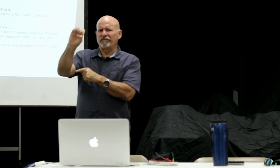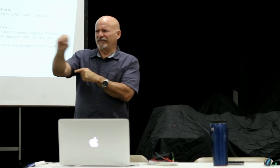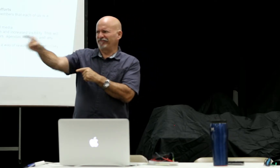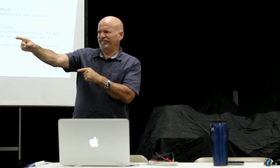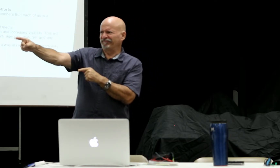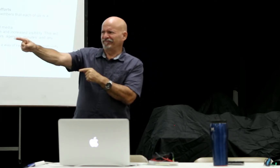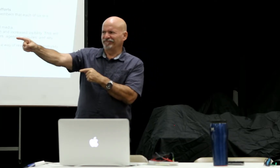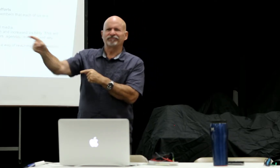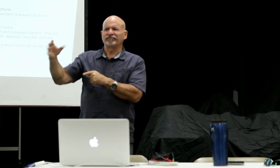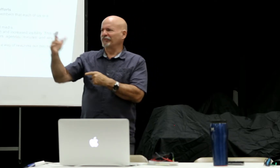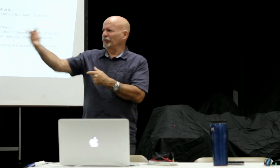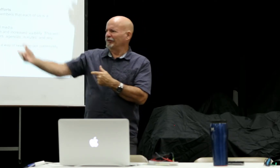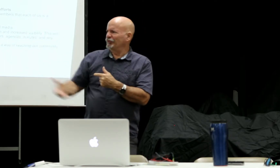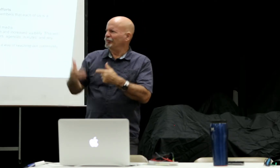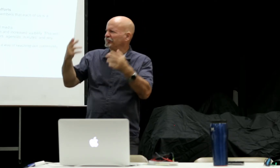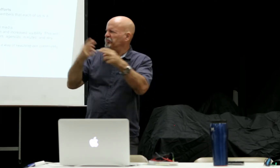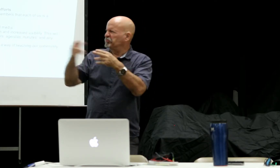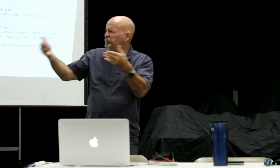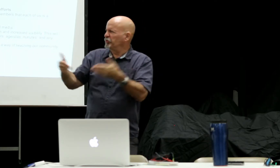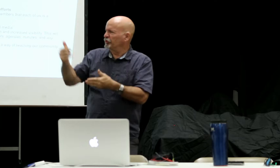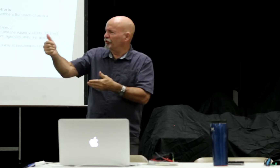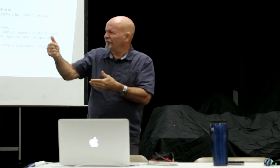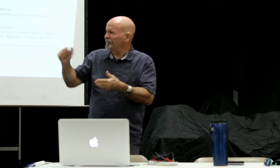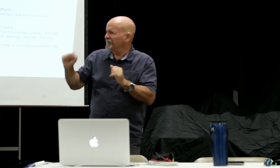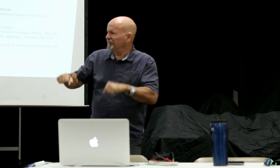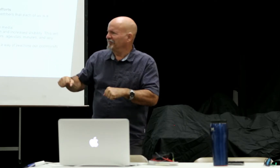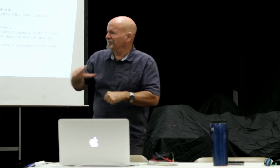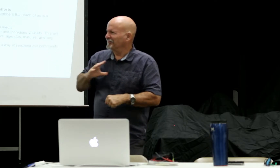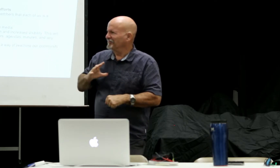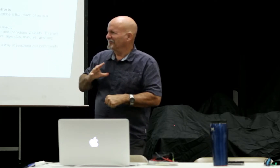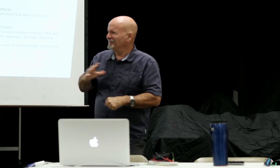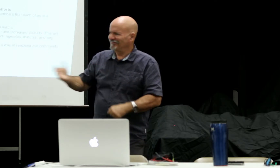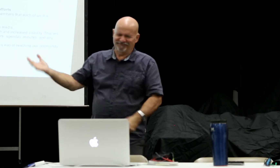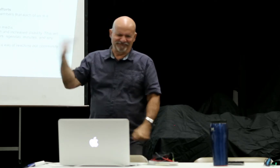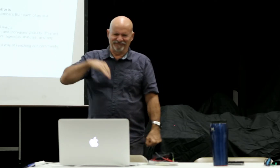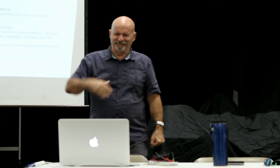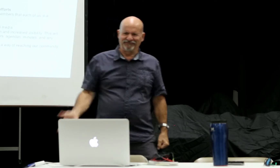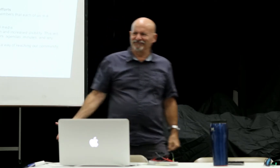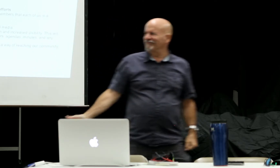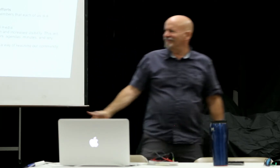year, Jamie joined last year. If you want to get up and introduce yourself.